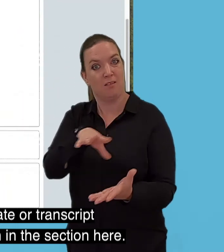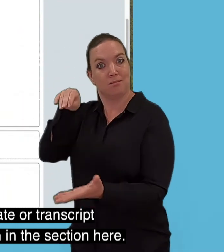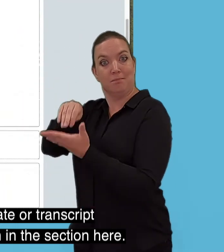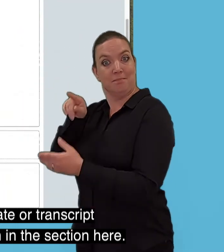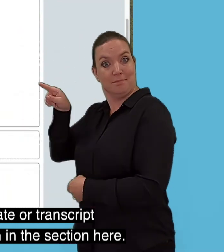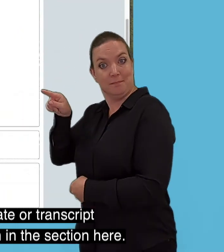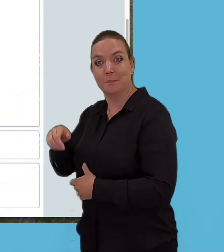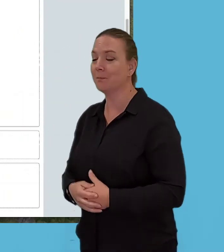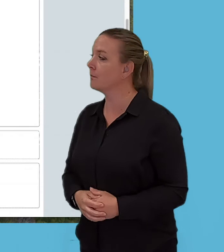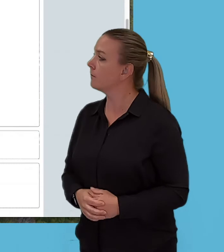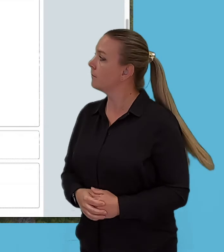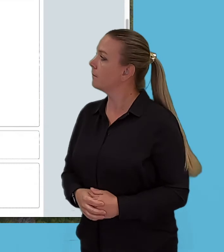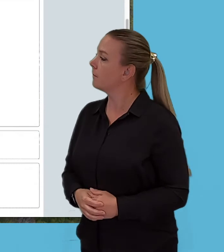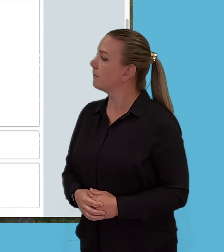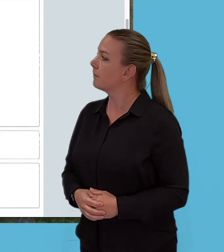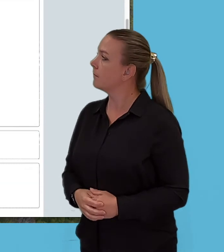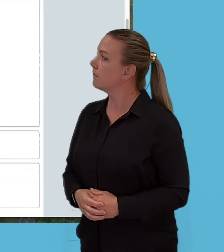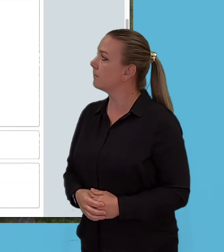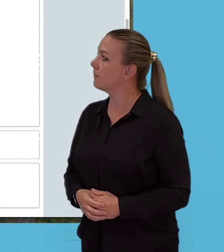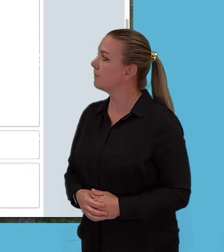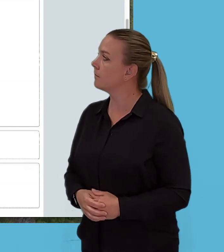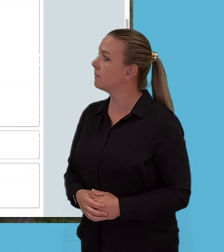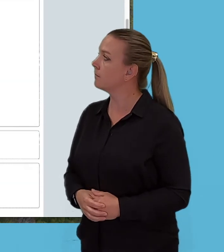qualification. Section here.